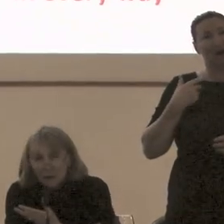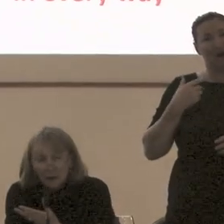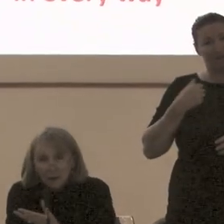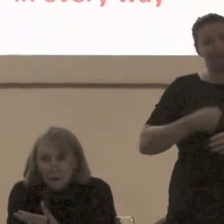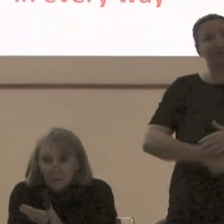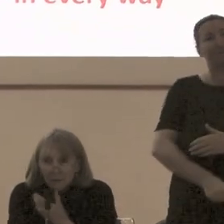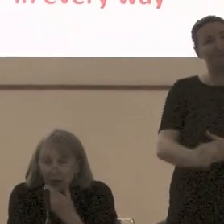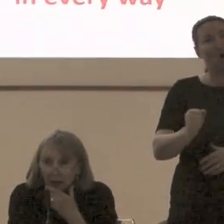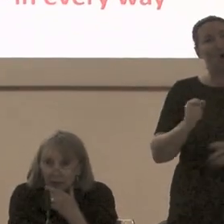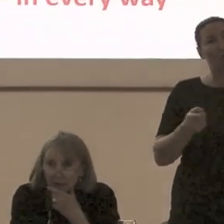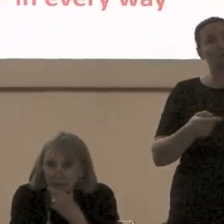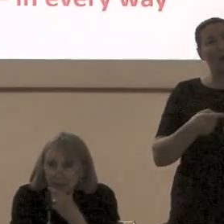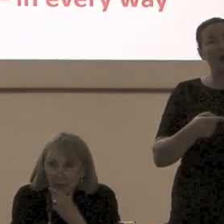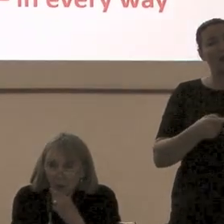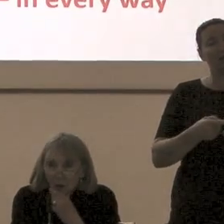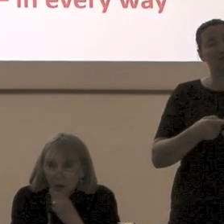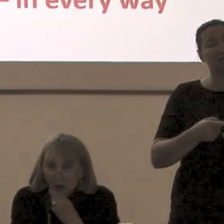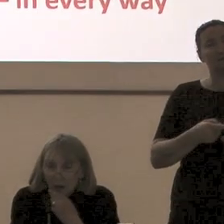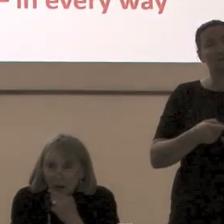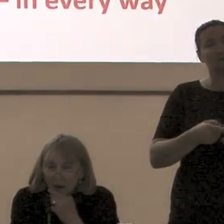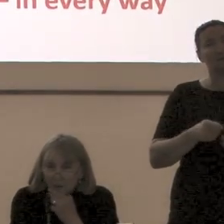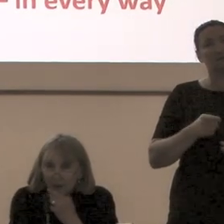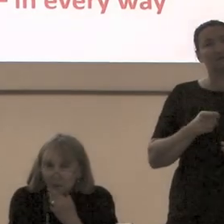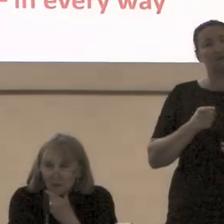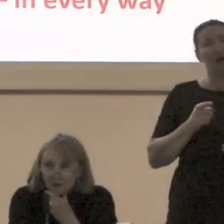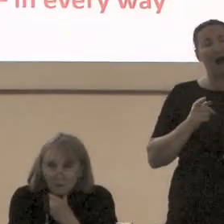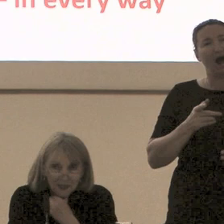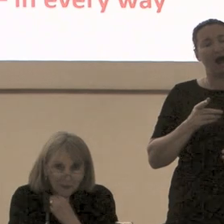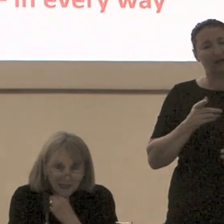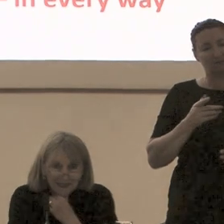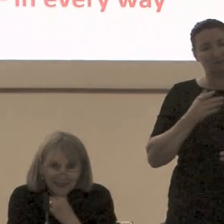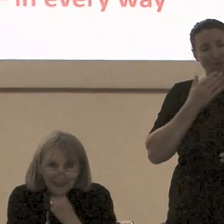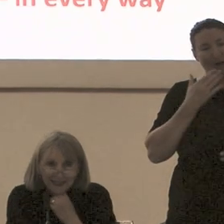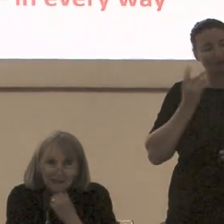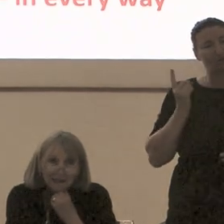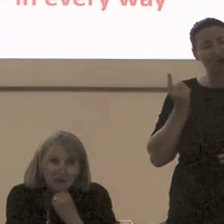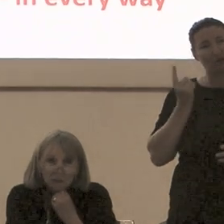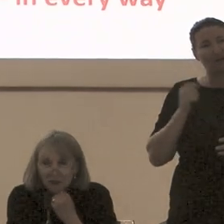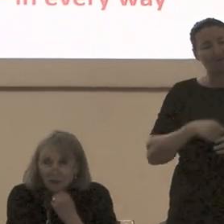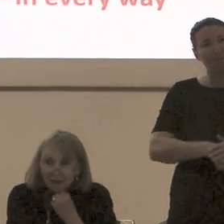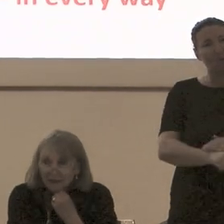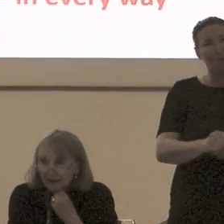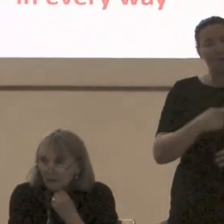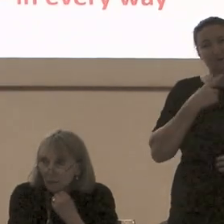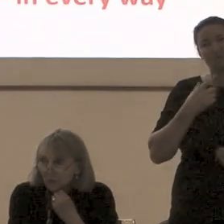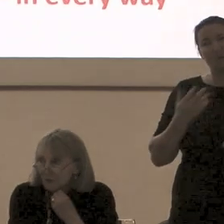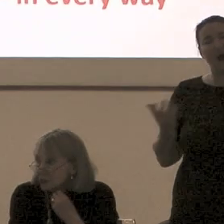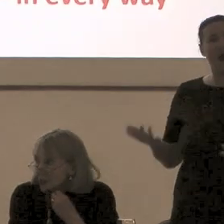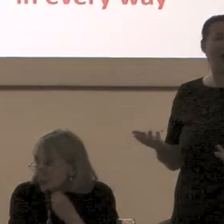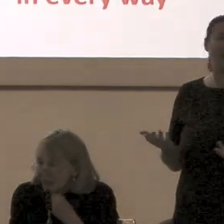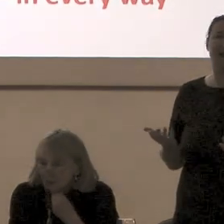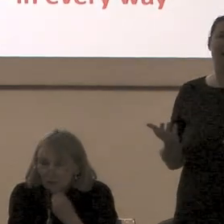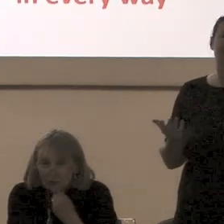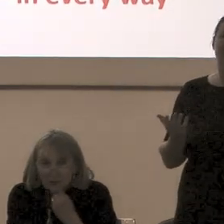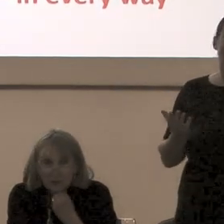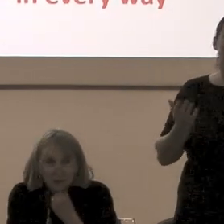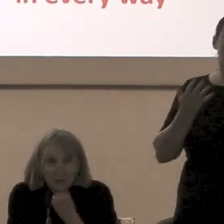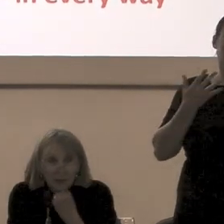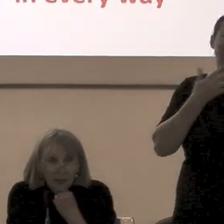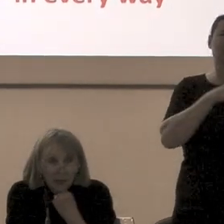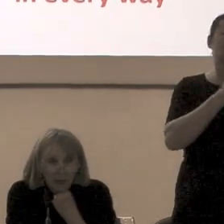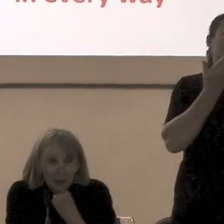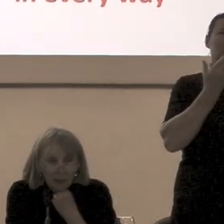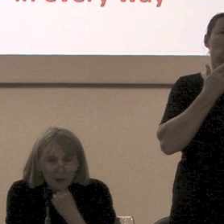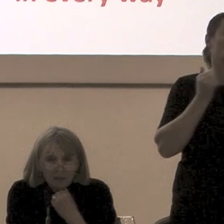young, and people sometimes said things like, oh, but she won't get the right provision in a mainstream